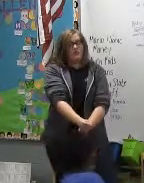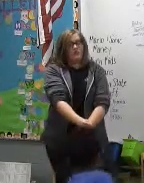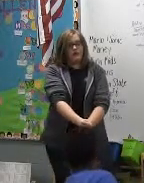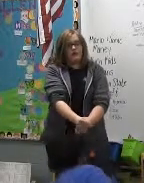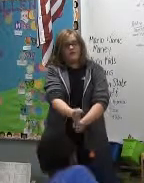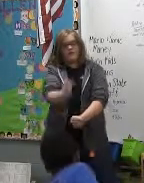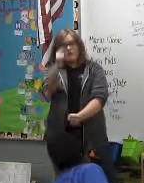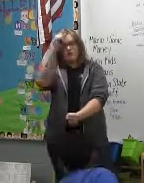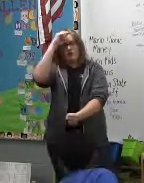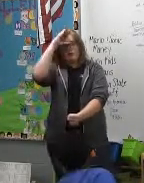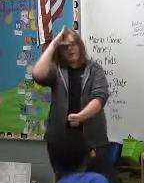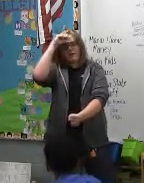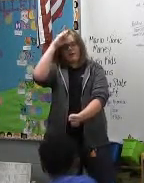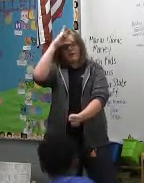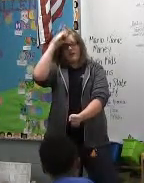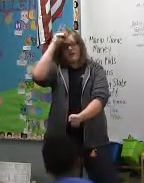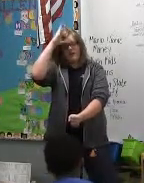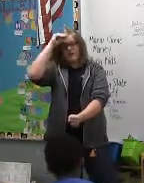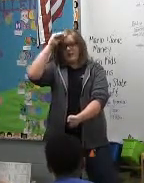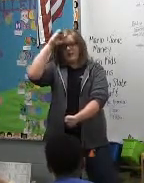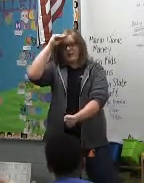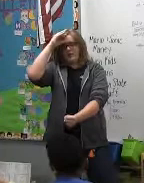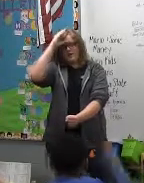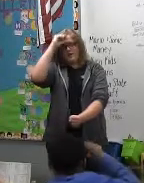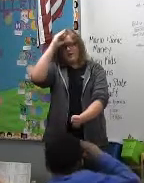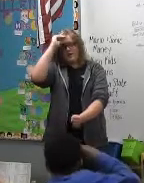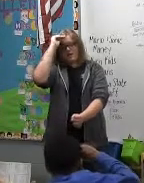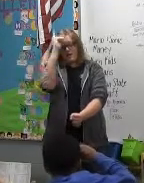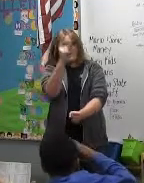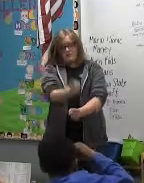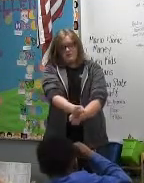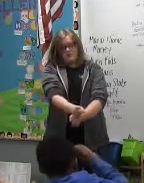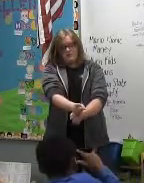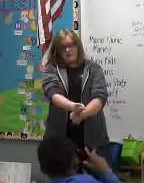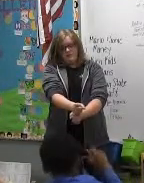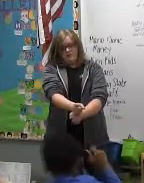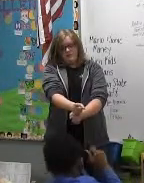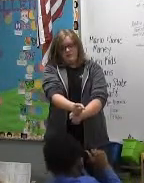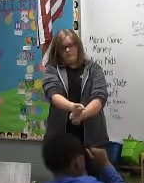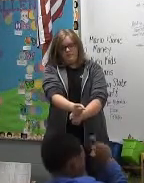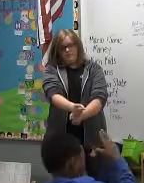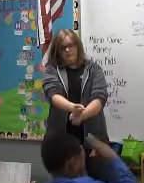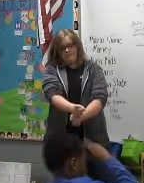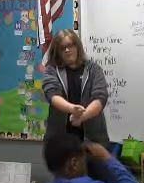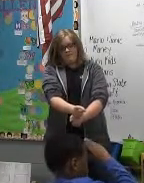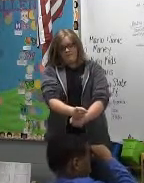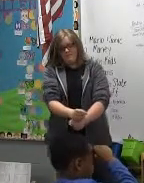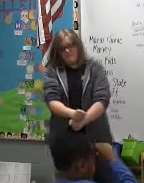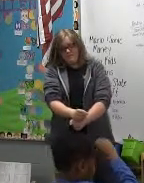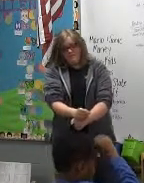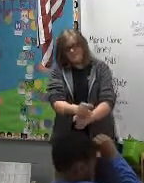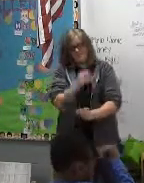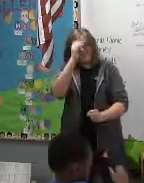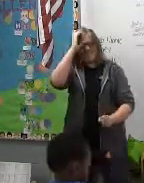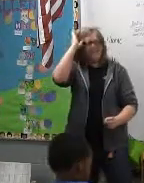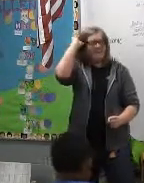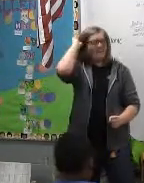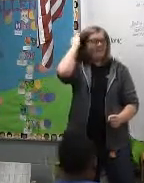for brother, you go up here, and like you have a baseball cap, and then you do the same thing.